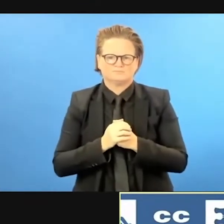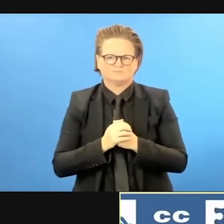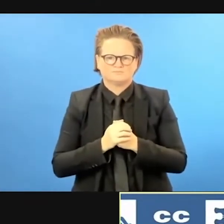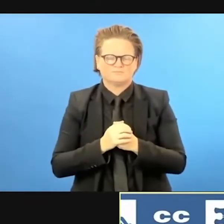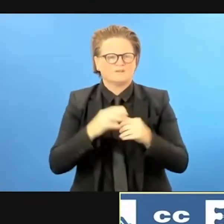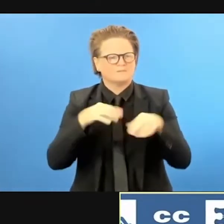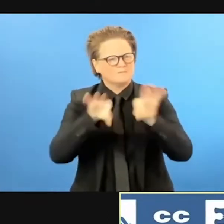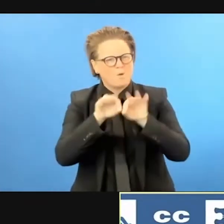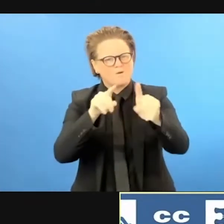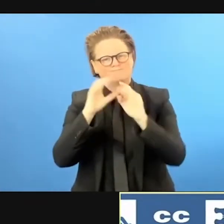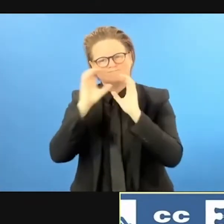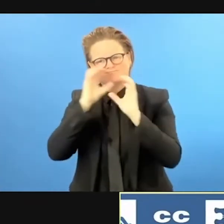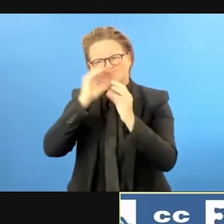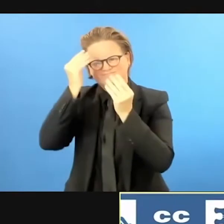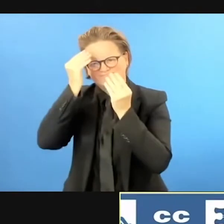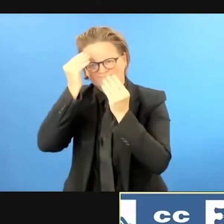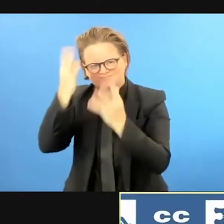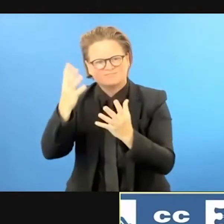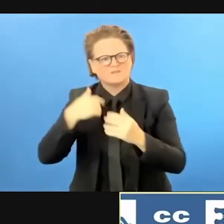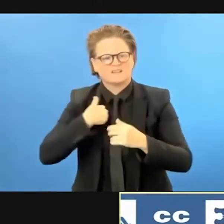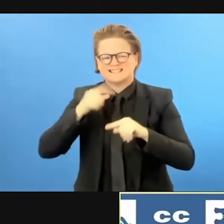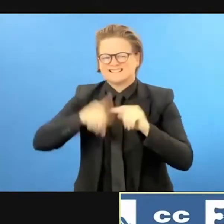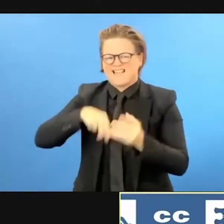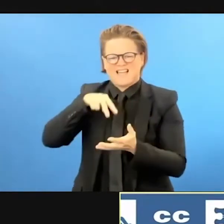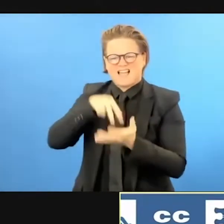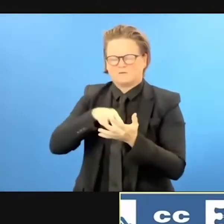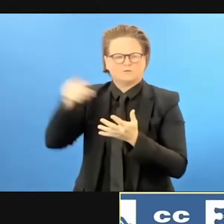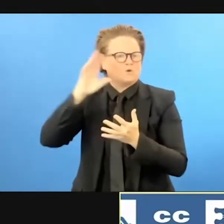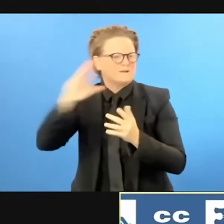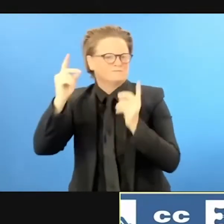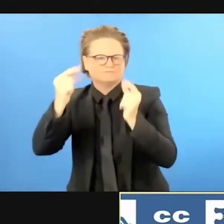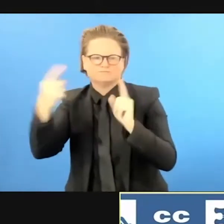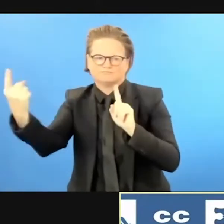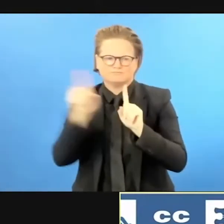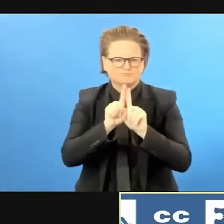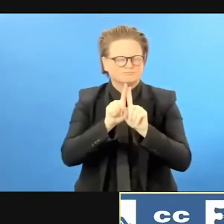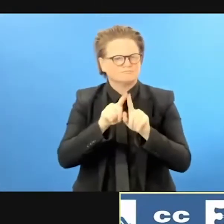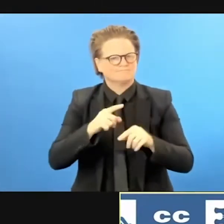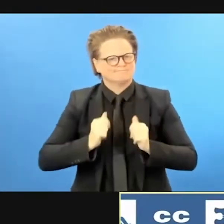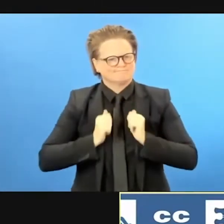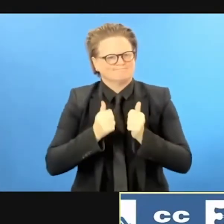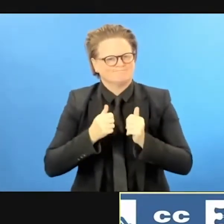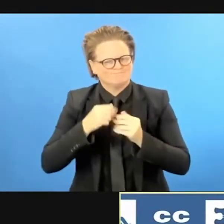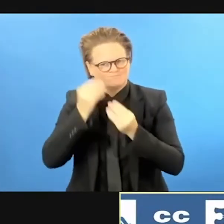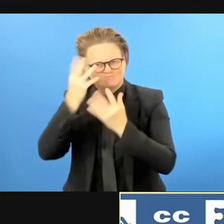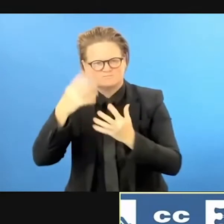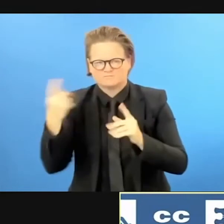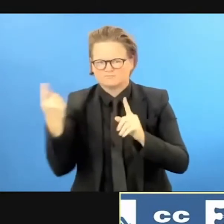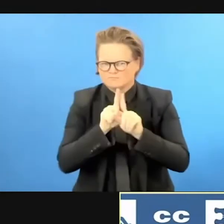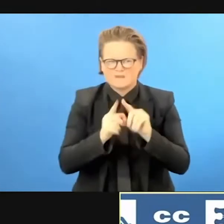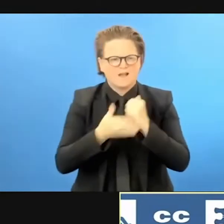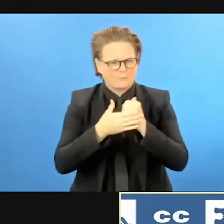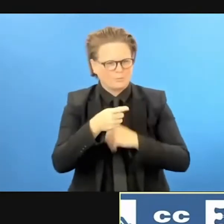responsive to that if you ask for it. Also, at our city-operated sites, we have video